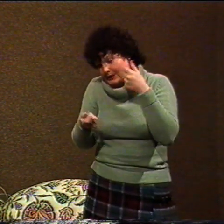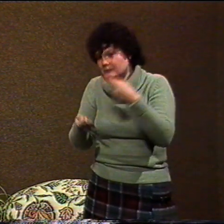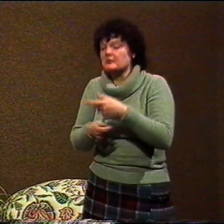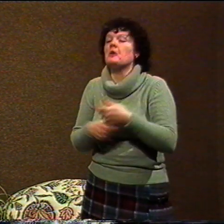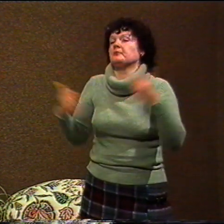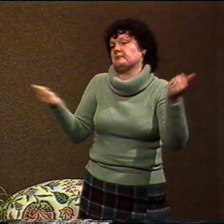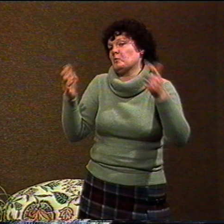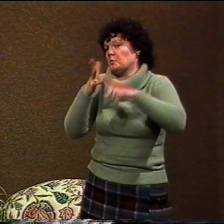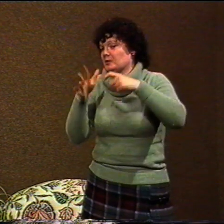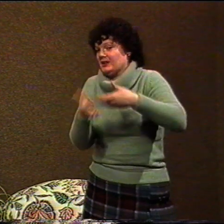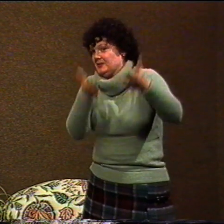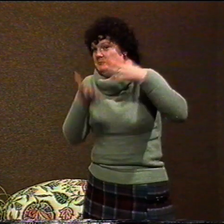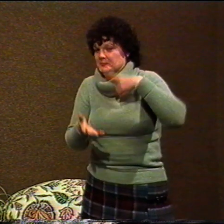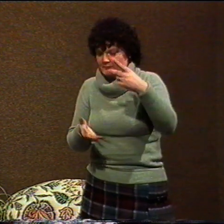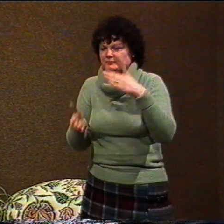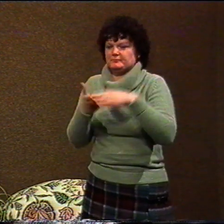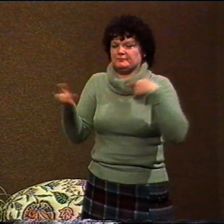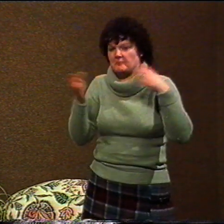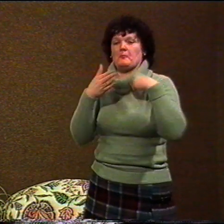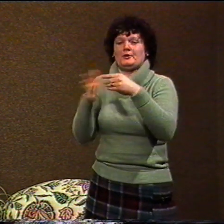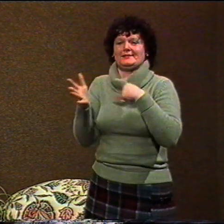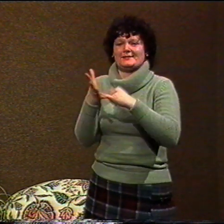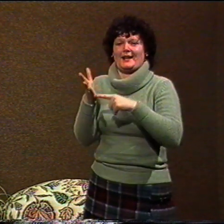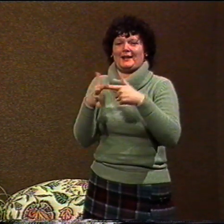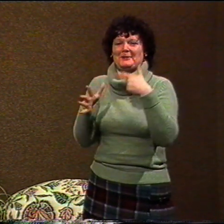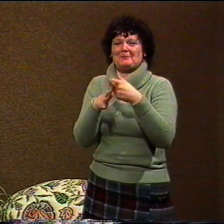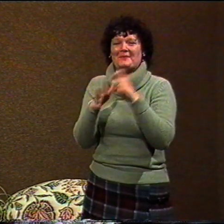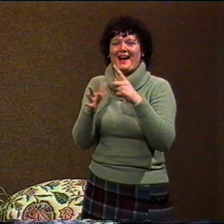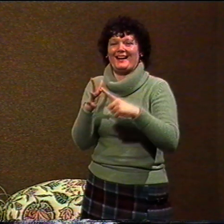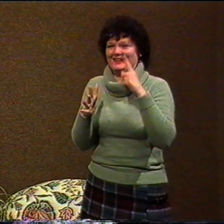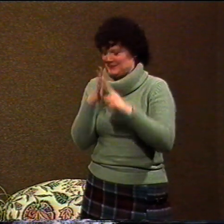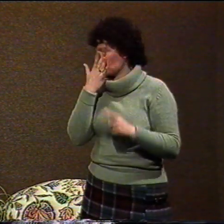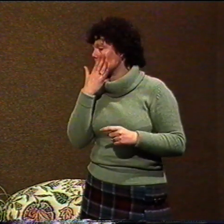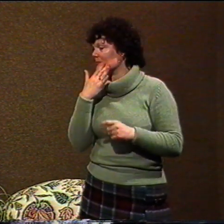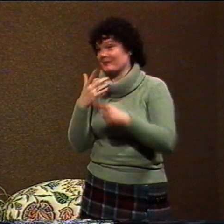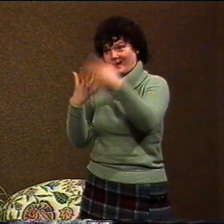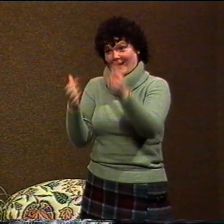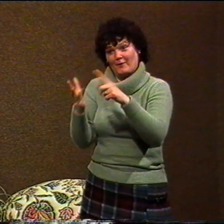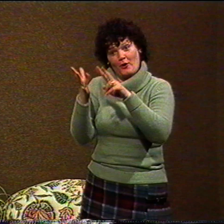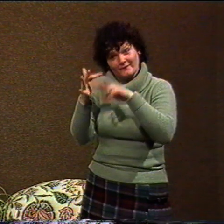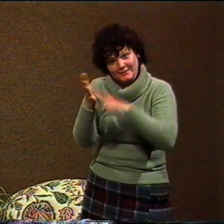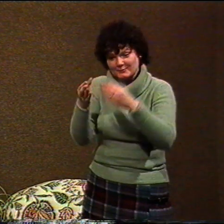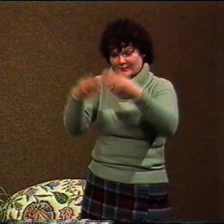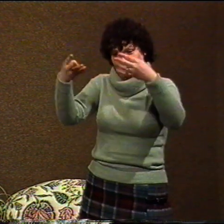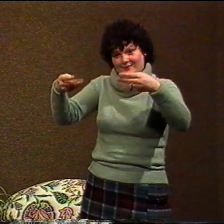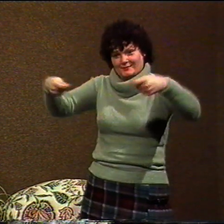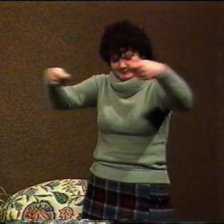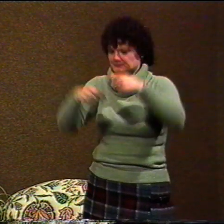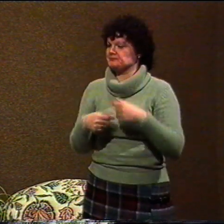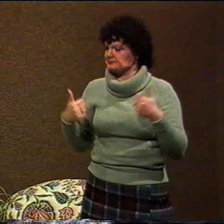long way." "Okay, please yourself." So I bought a steak pie. He had an oven, there were four